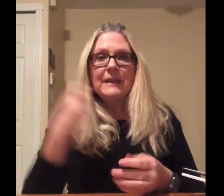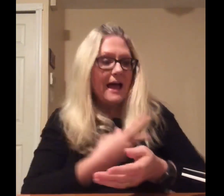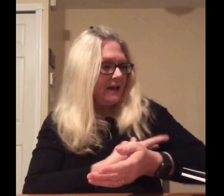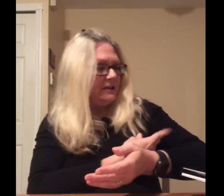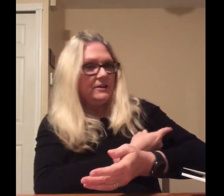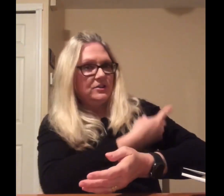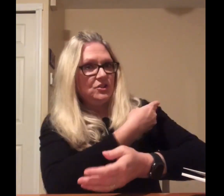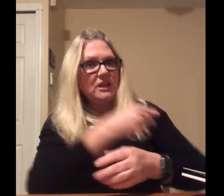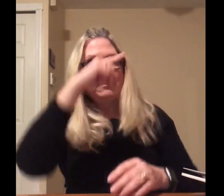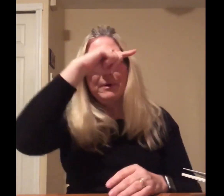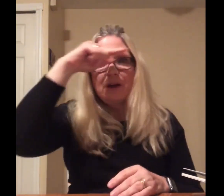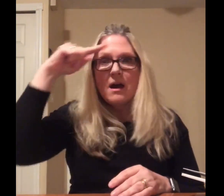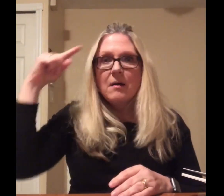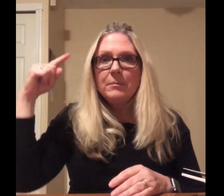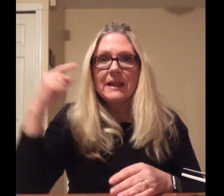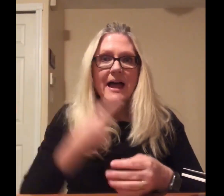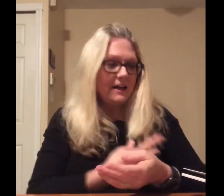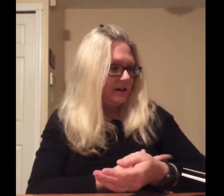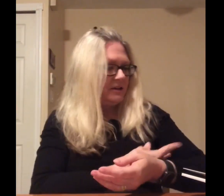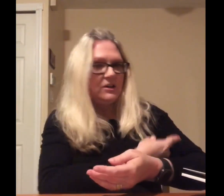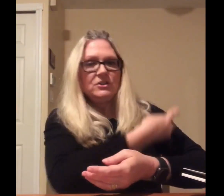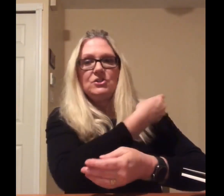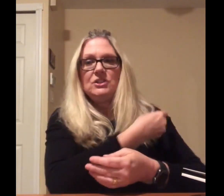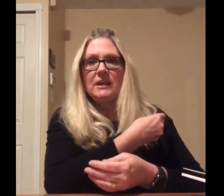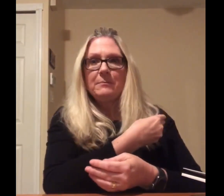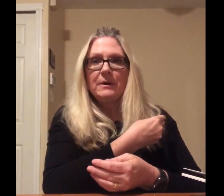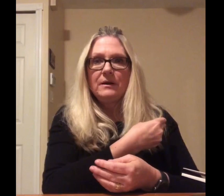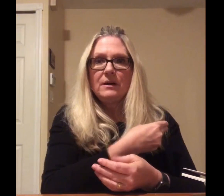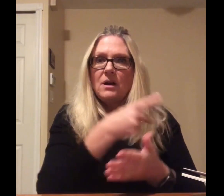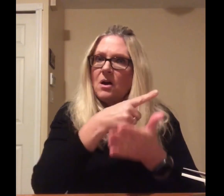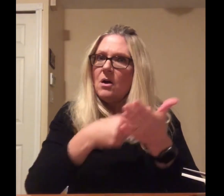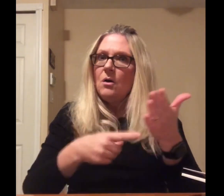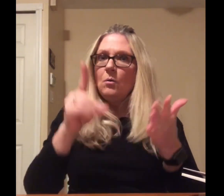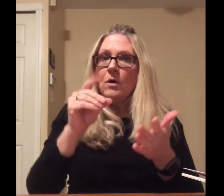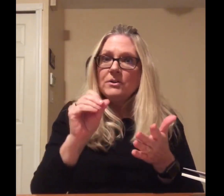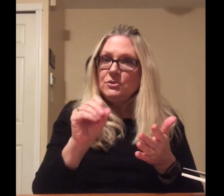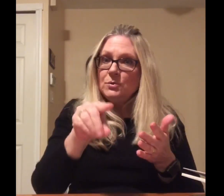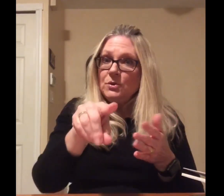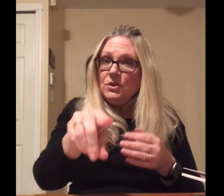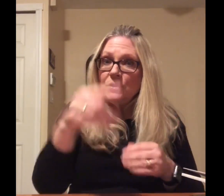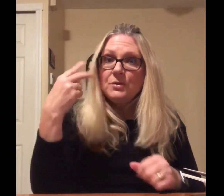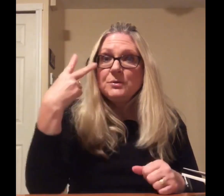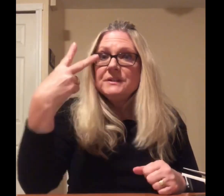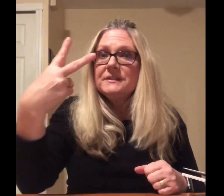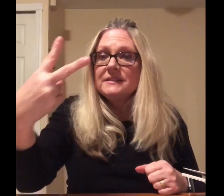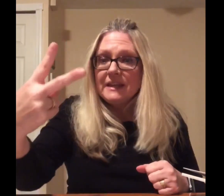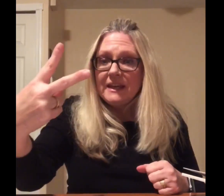Black sheep, black sheep. What do you see?